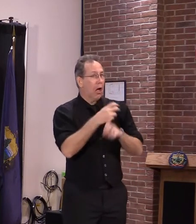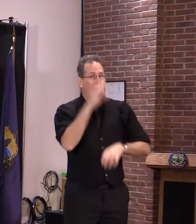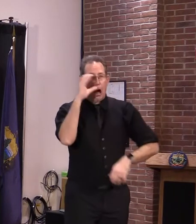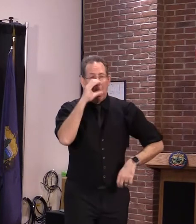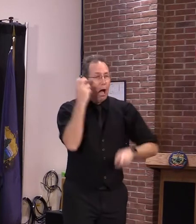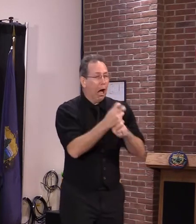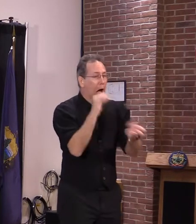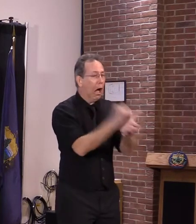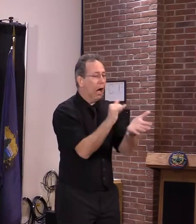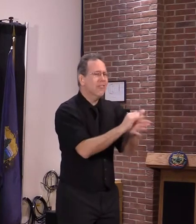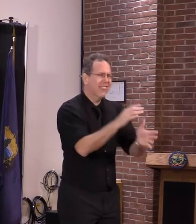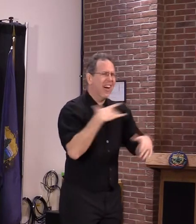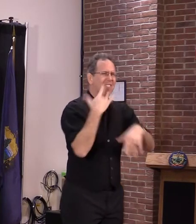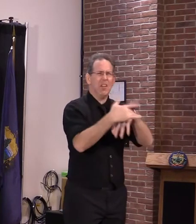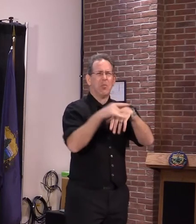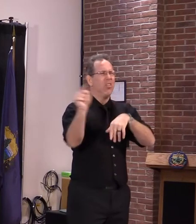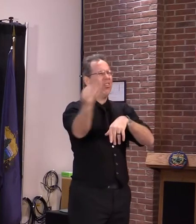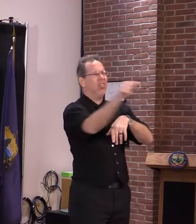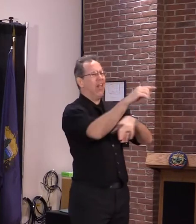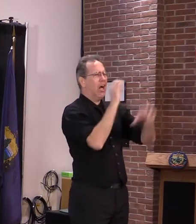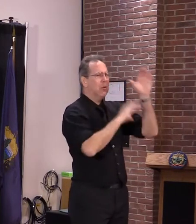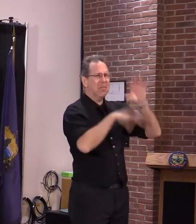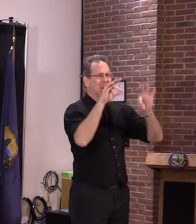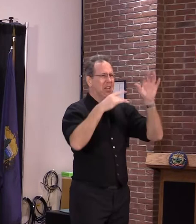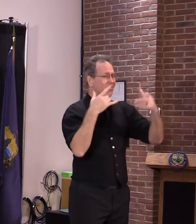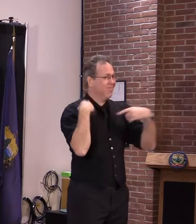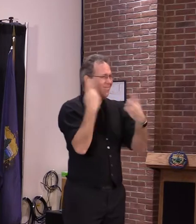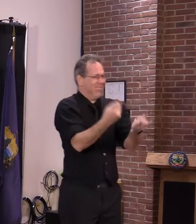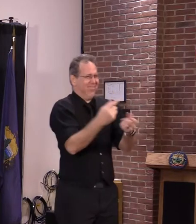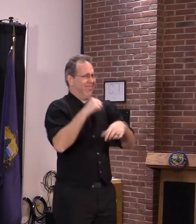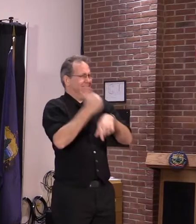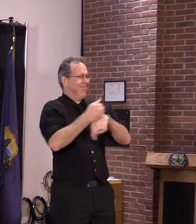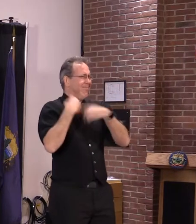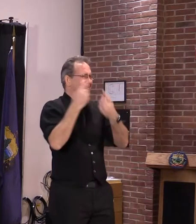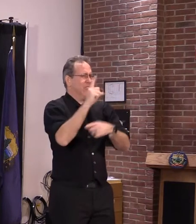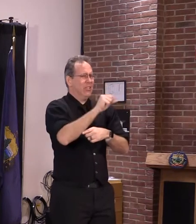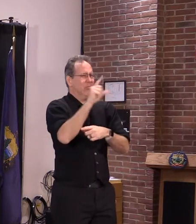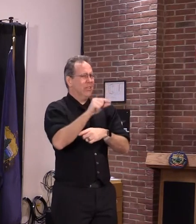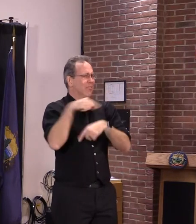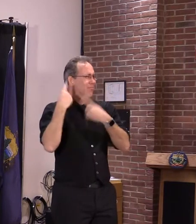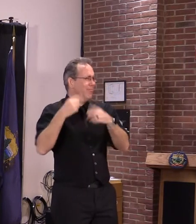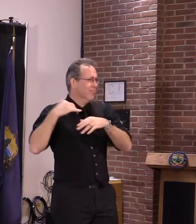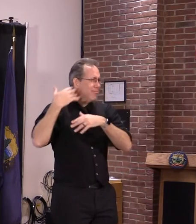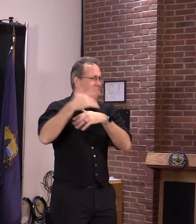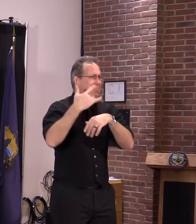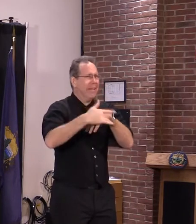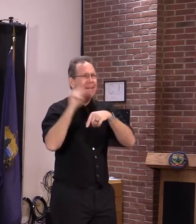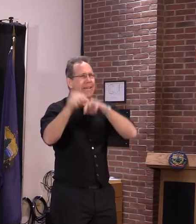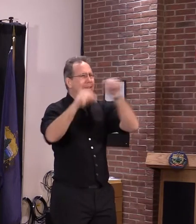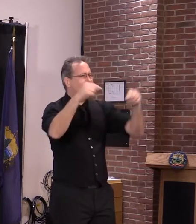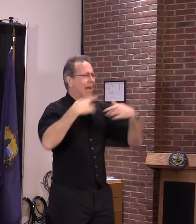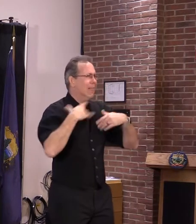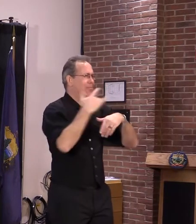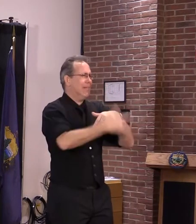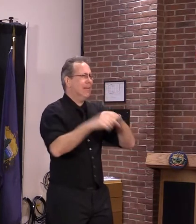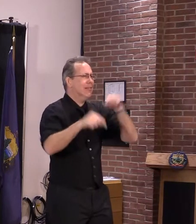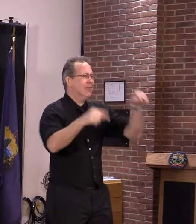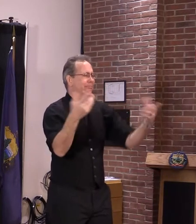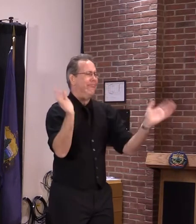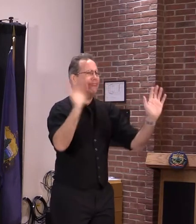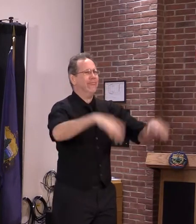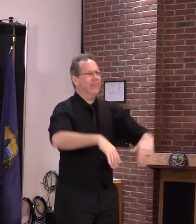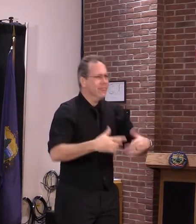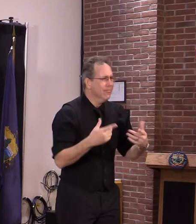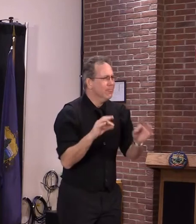early 2020 when we were stockpiling. So the first bet to have easy access to a mask is to look